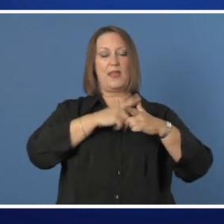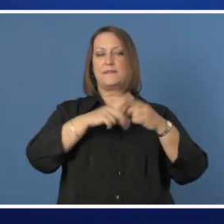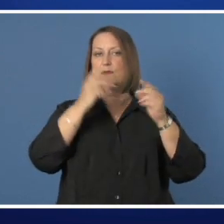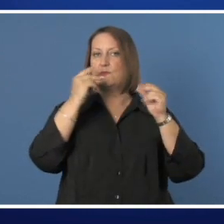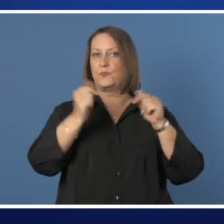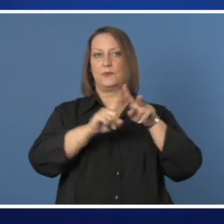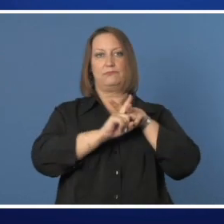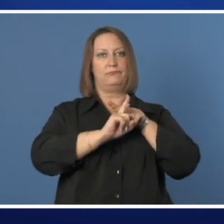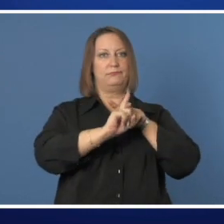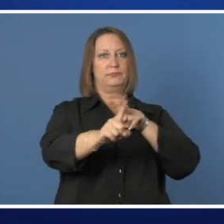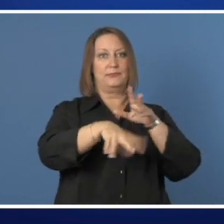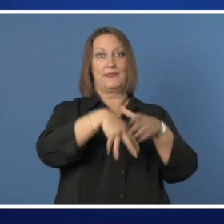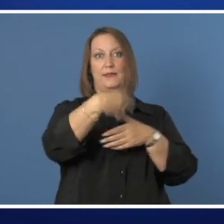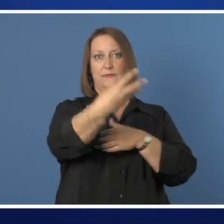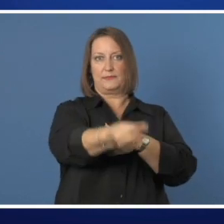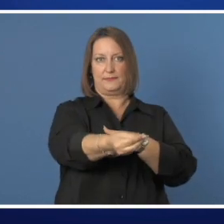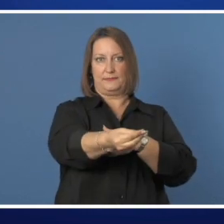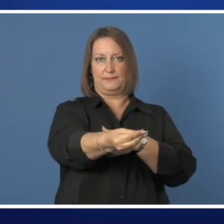immediately.